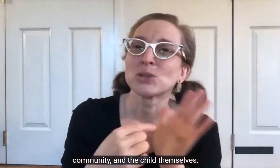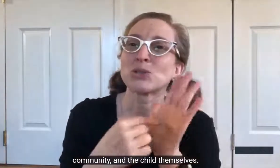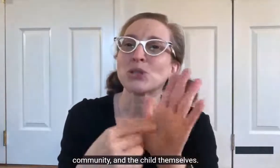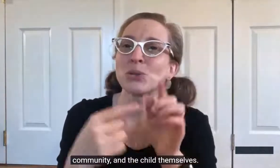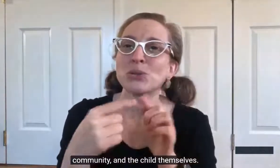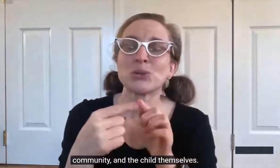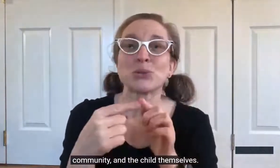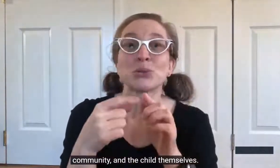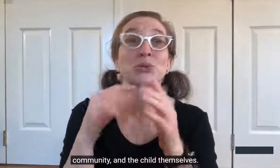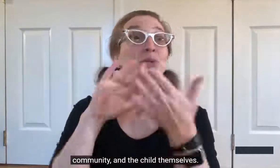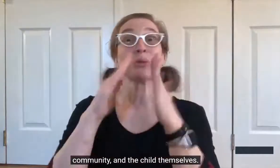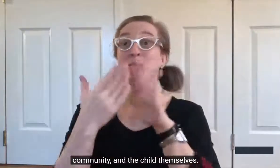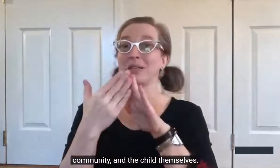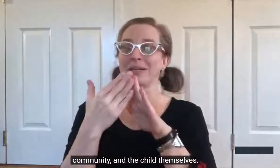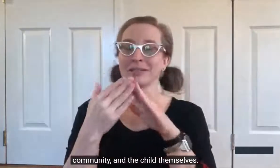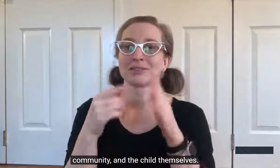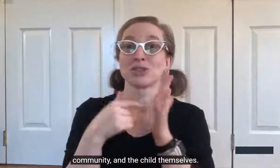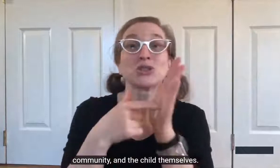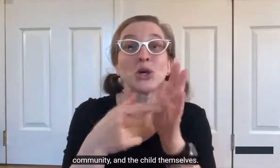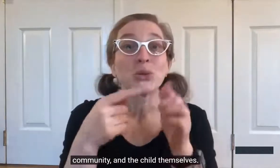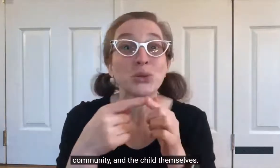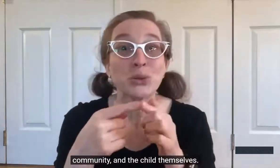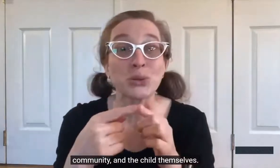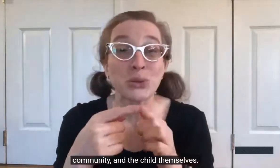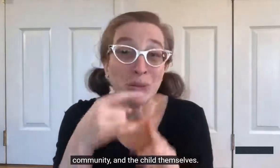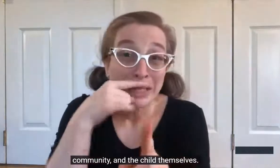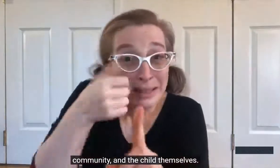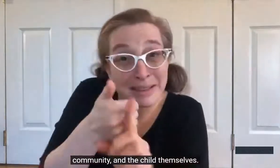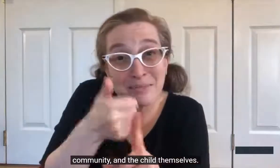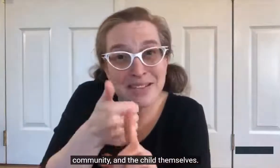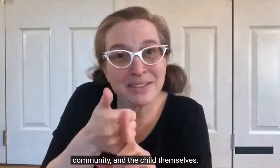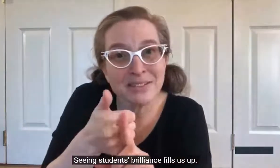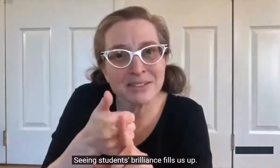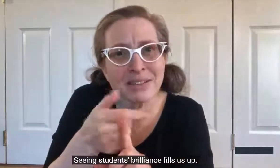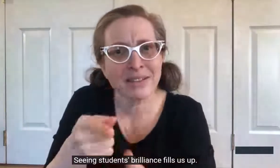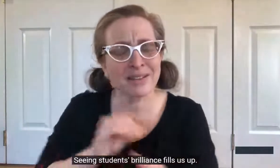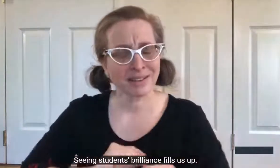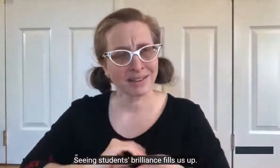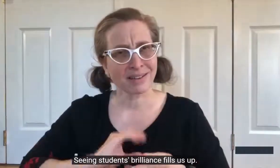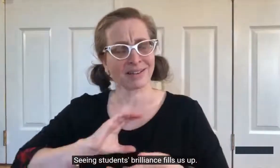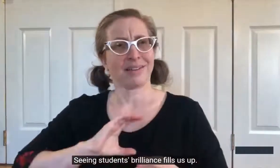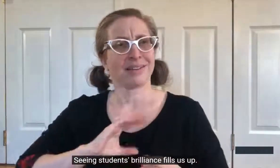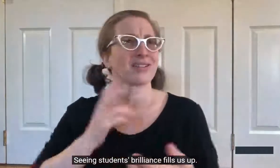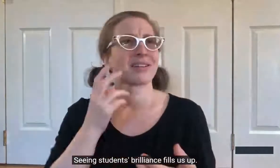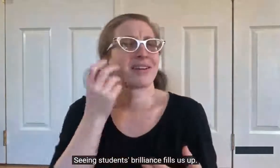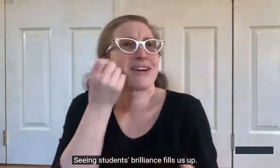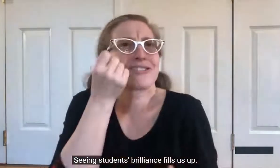We are then able to show that to their family, to the community, and to the child themselves. And